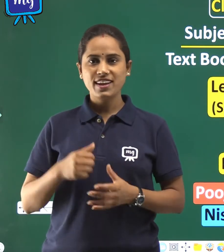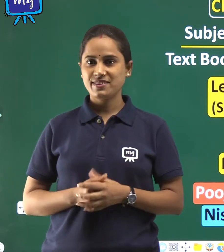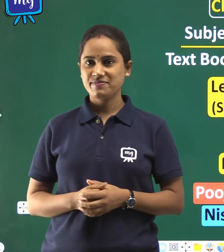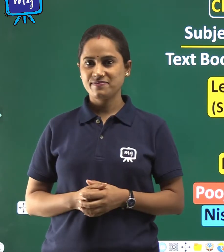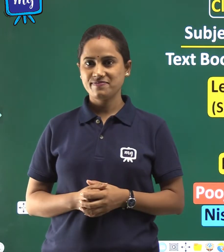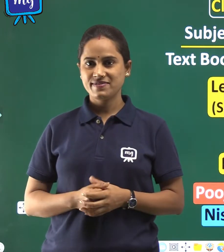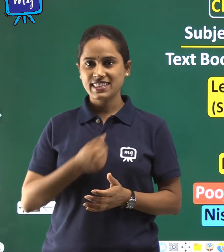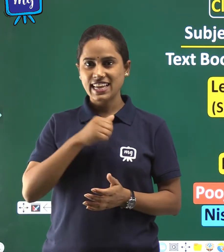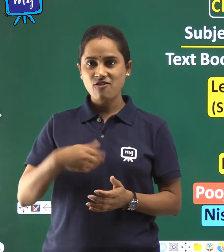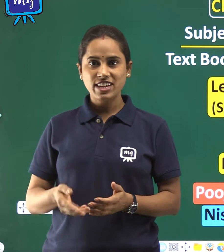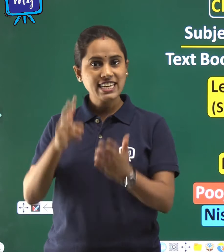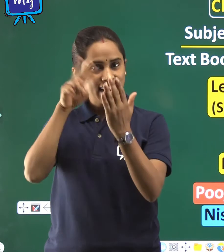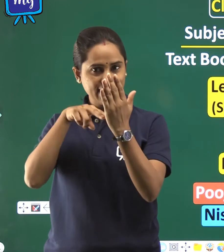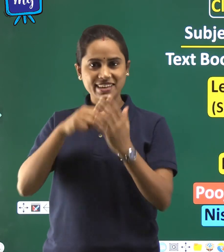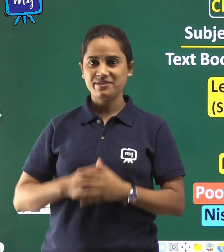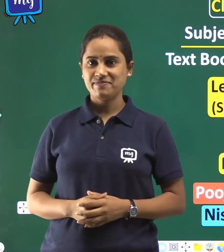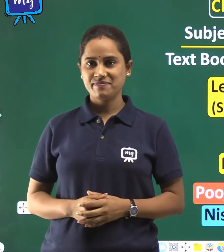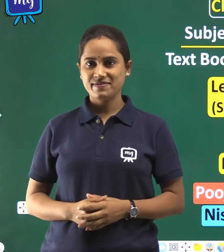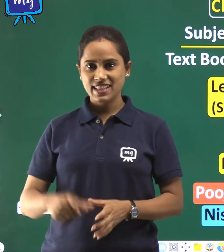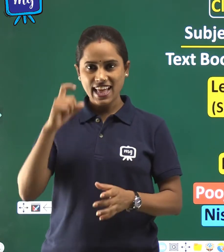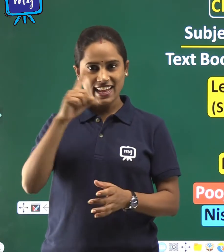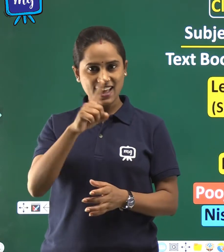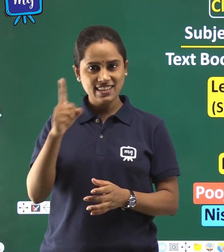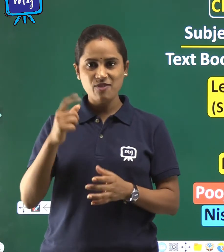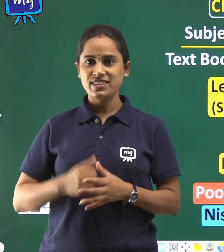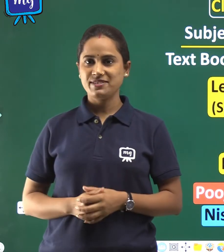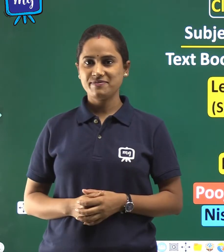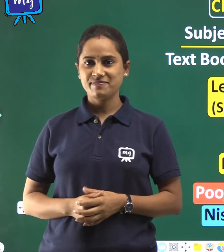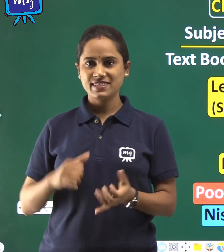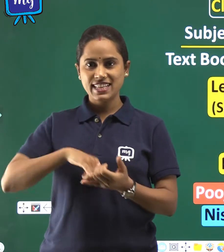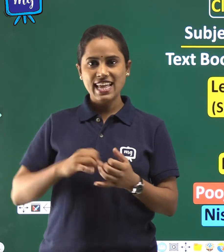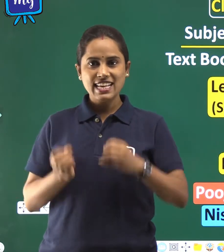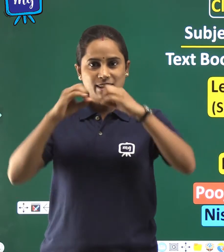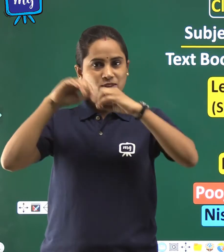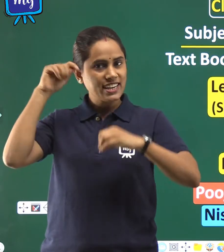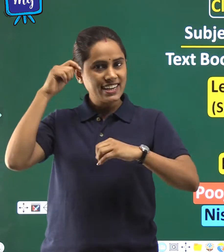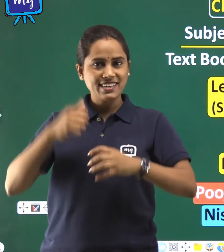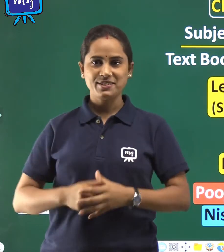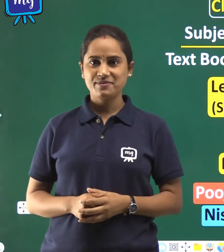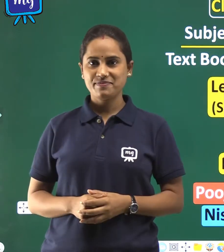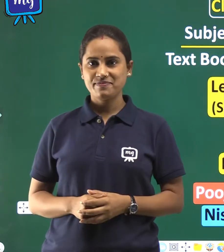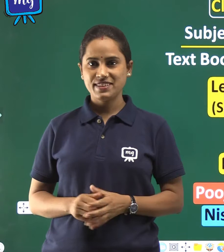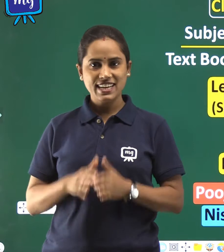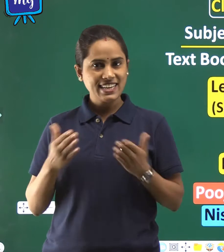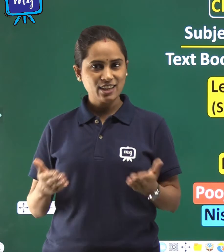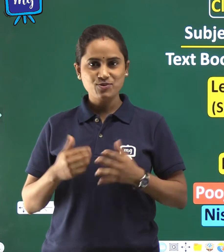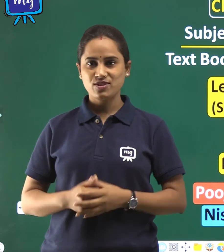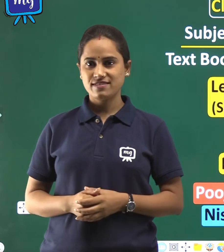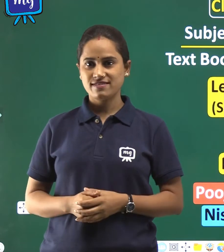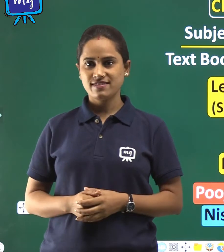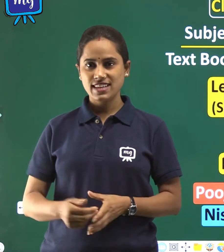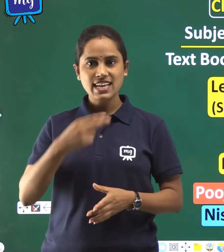Today, we shall read Class 11th, Subject English,